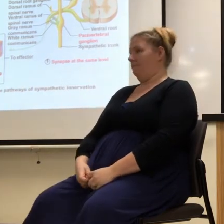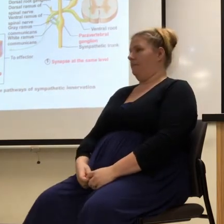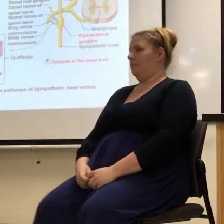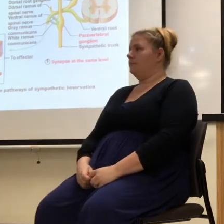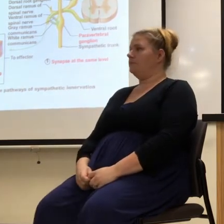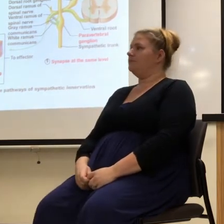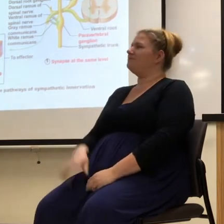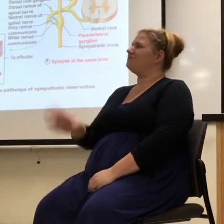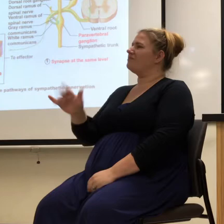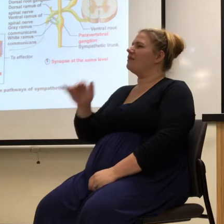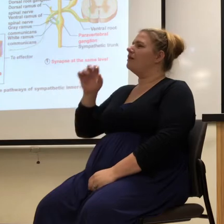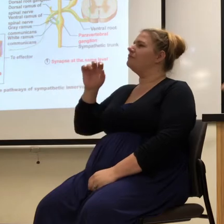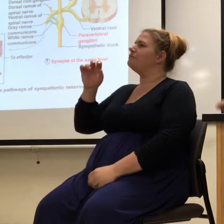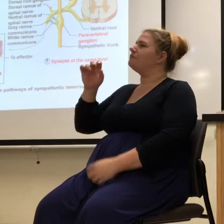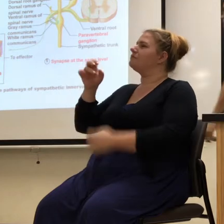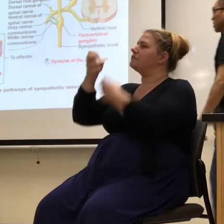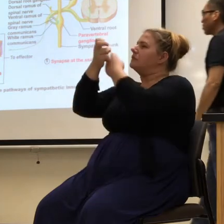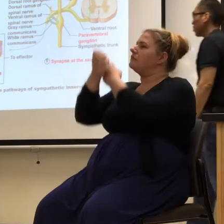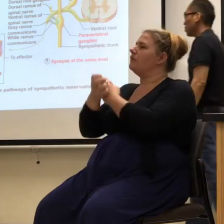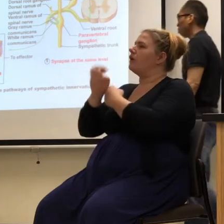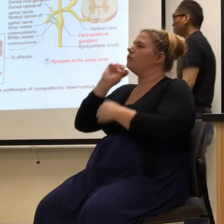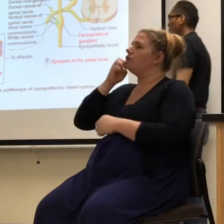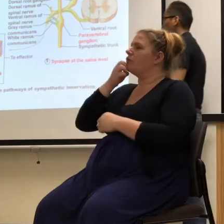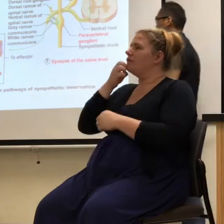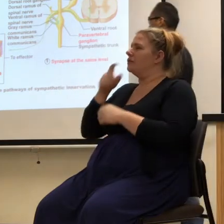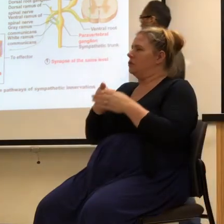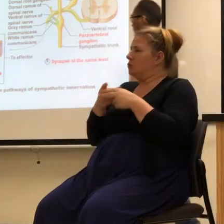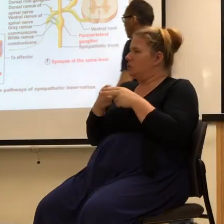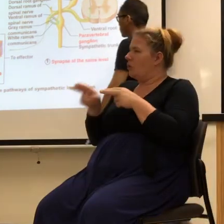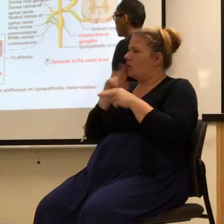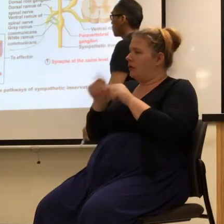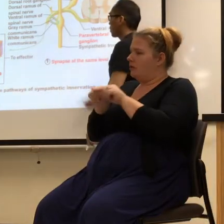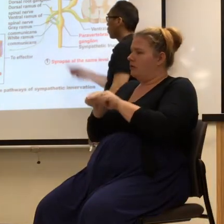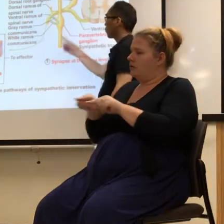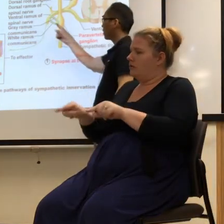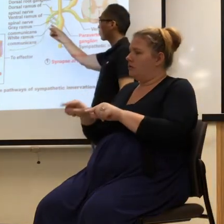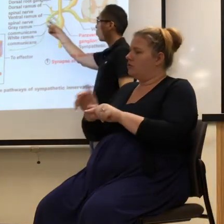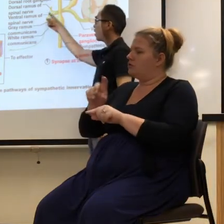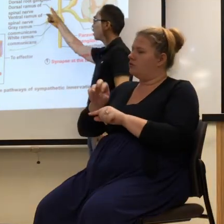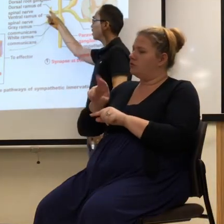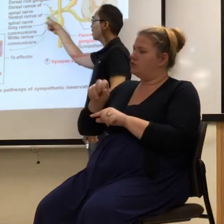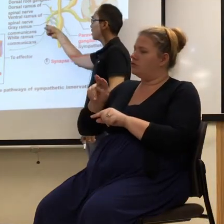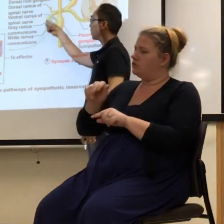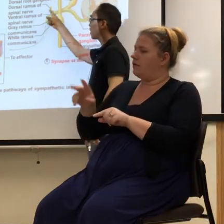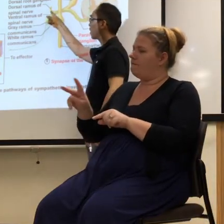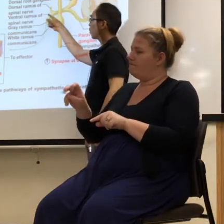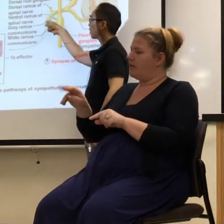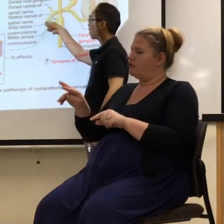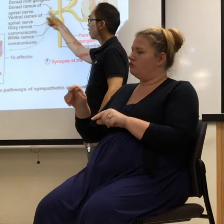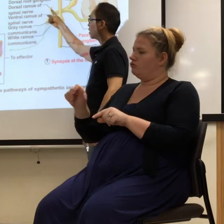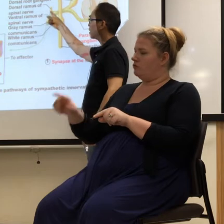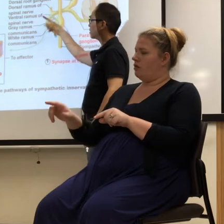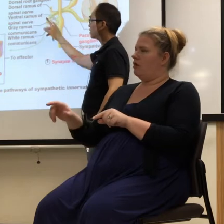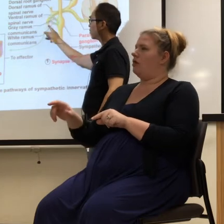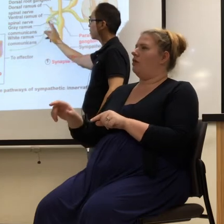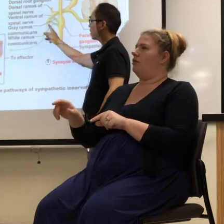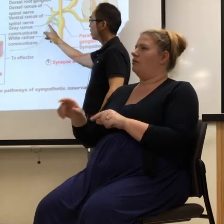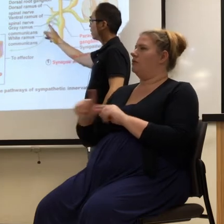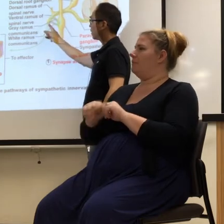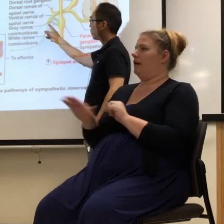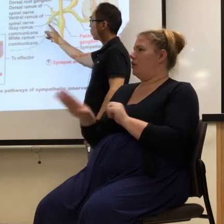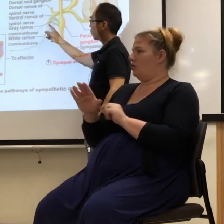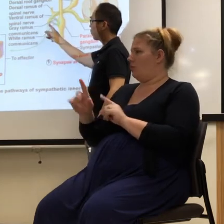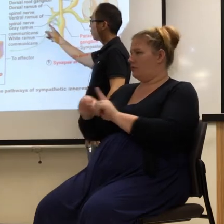The spinal nerve is a very short nerve that divides into a dorsal or ventral ramus. You could go through either one, depending on what your target is. This